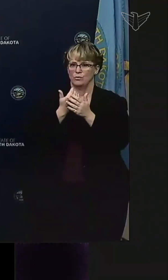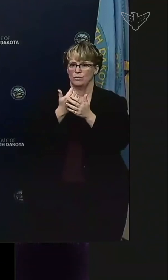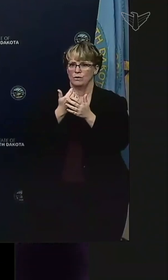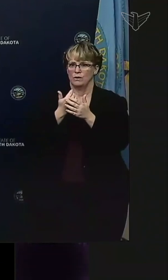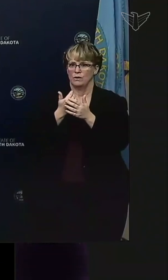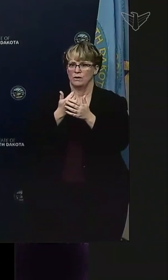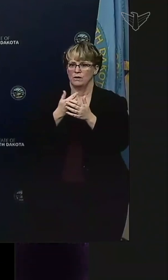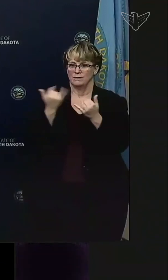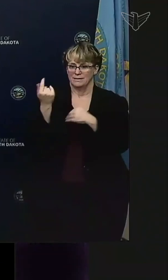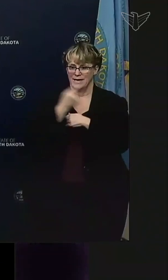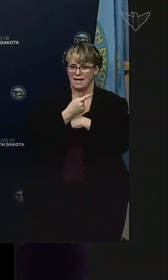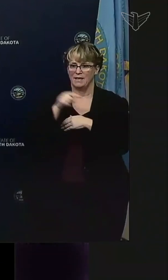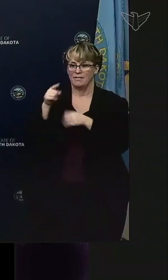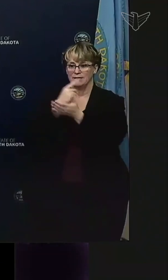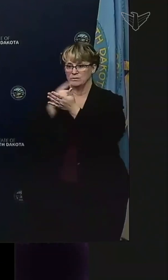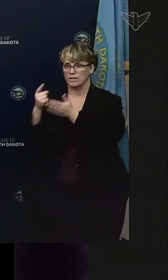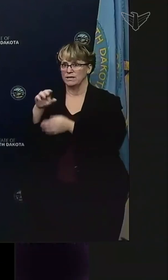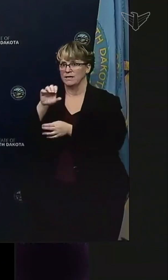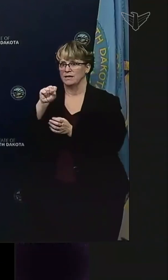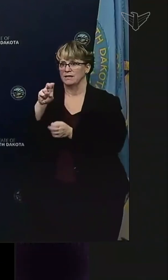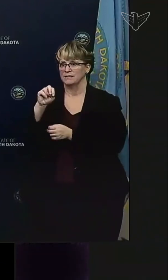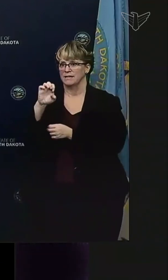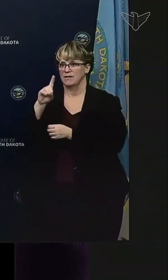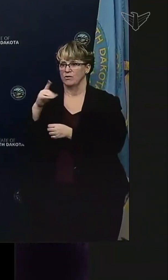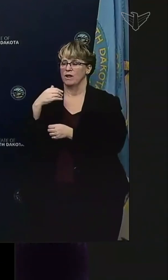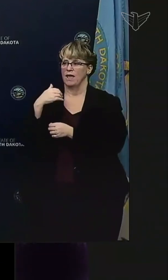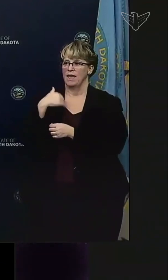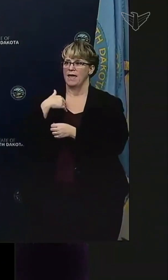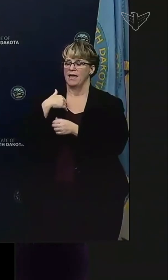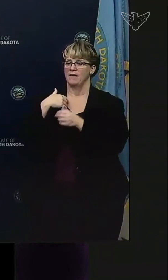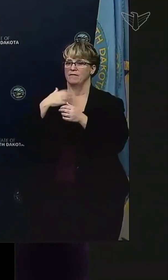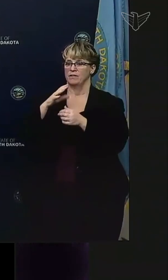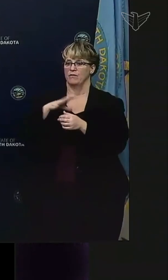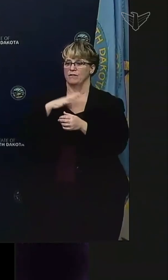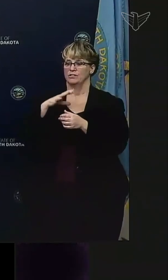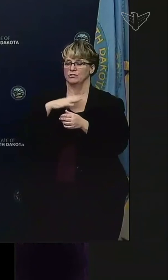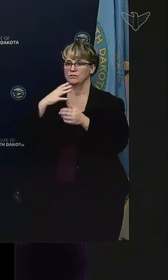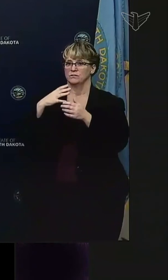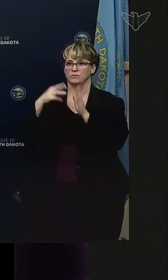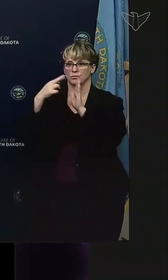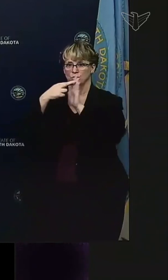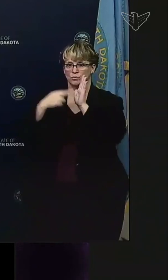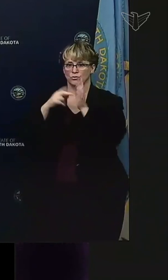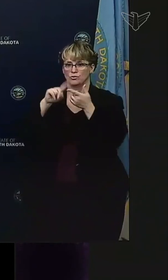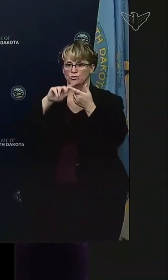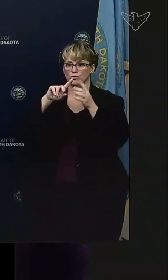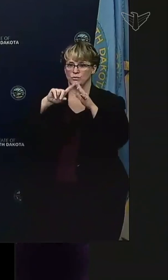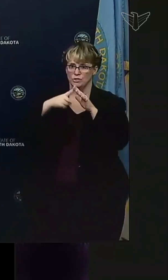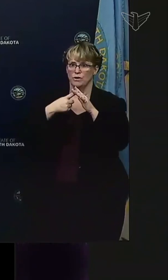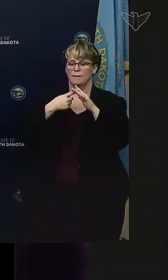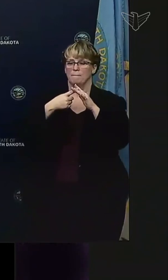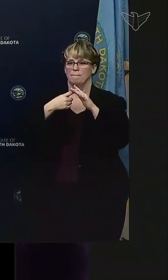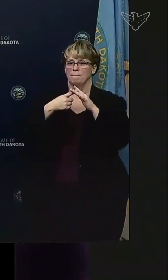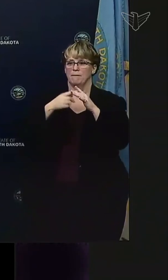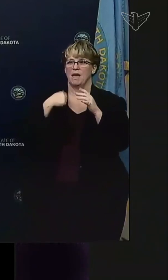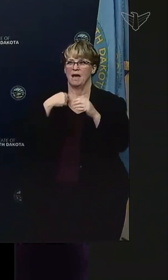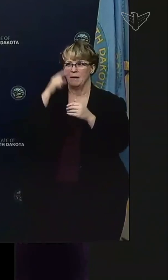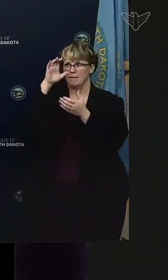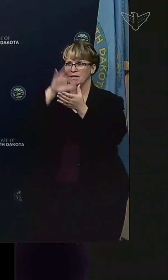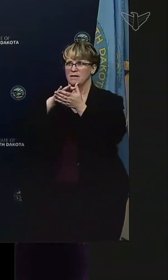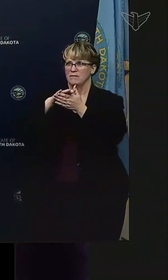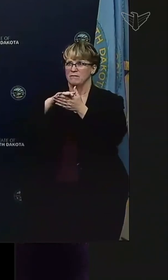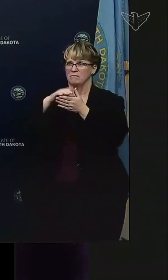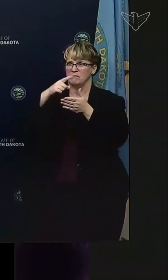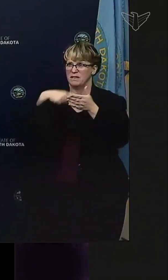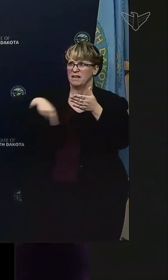This week, Sanford is continuing to run the official federal protocols that are necessary to start up the clinical trial, and we think by the end of next week